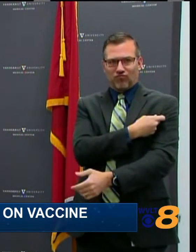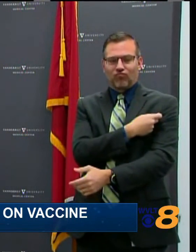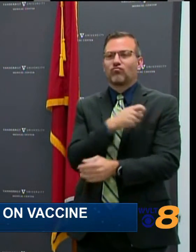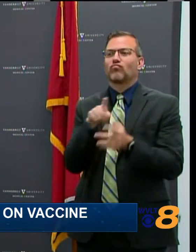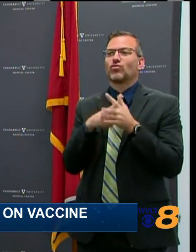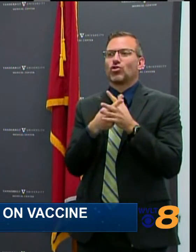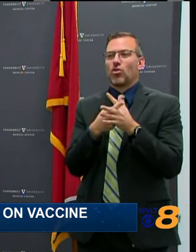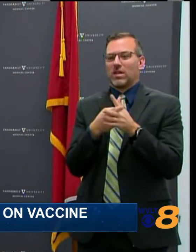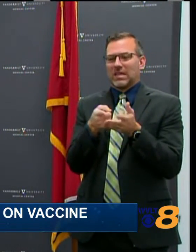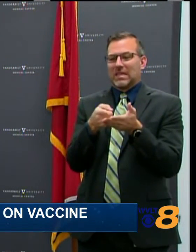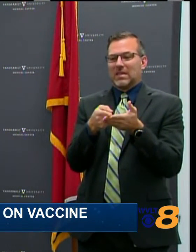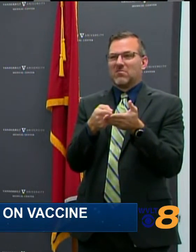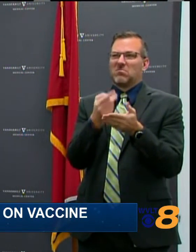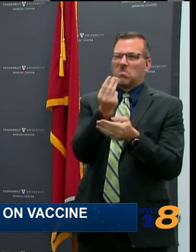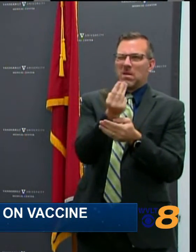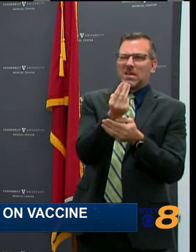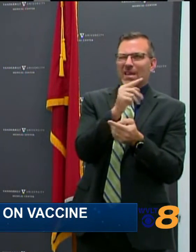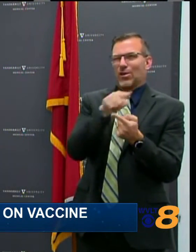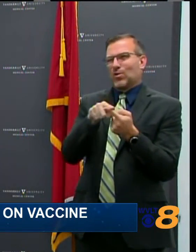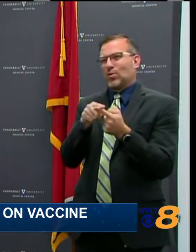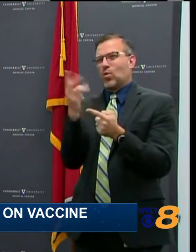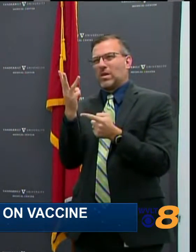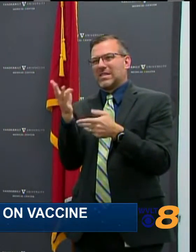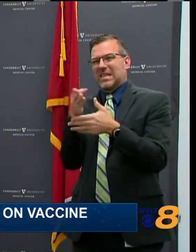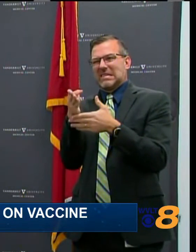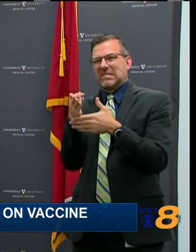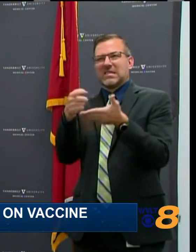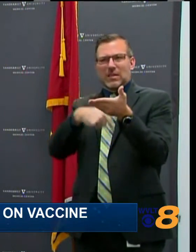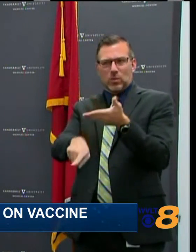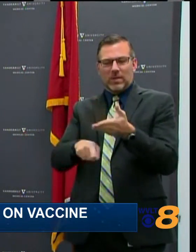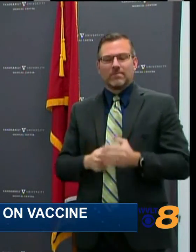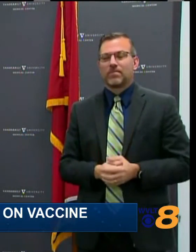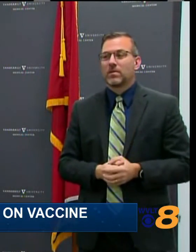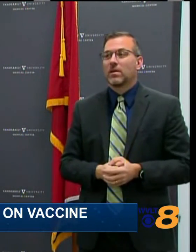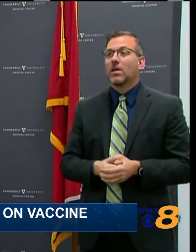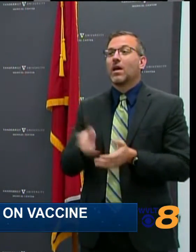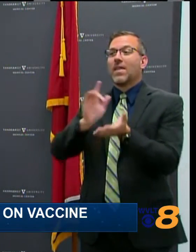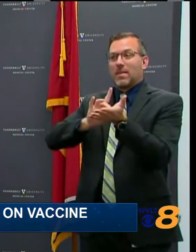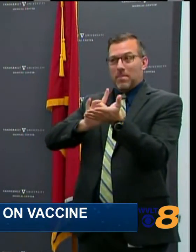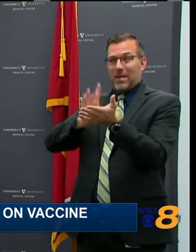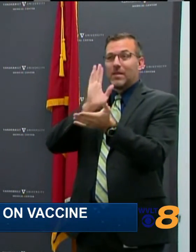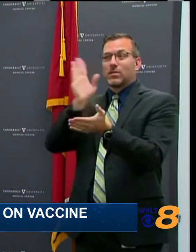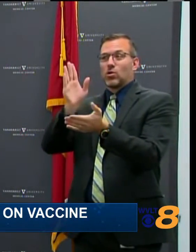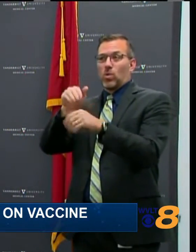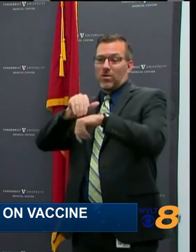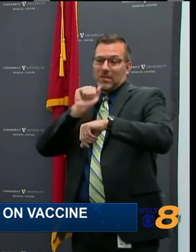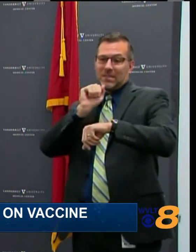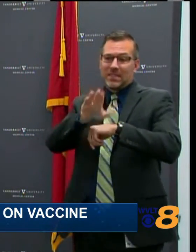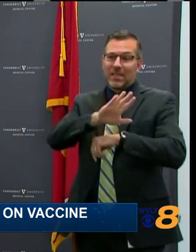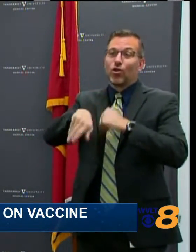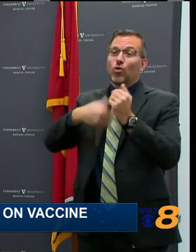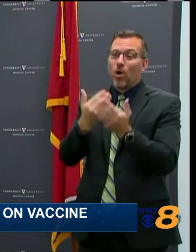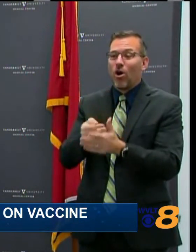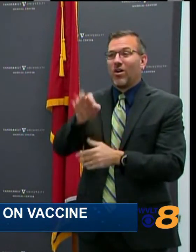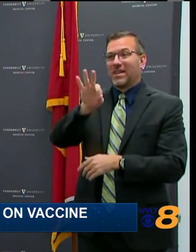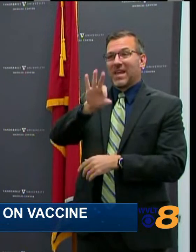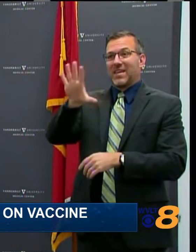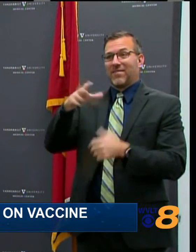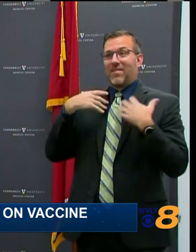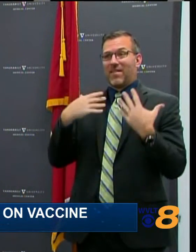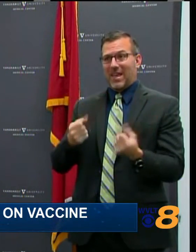beginning Monday through Wednesday of next week. These will be shipped directly to all 95 health